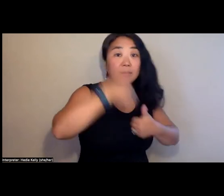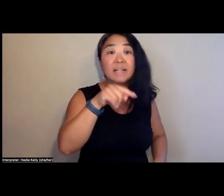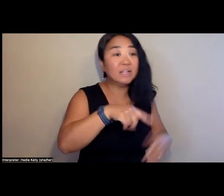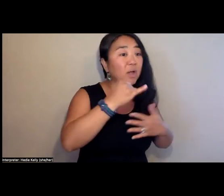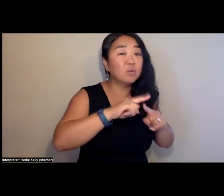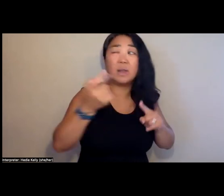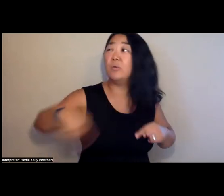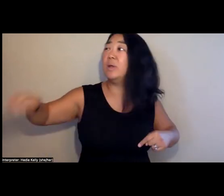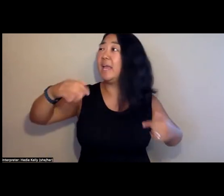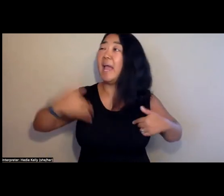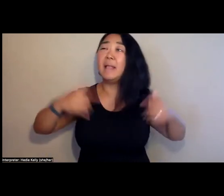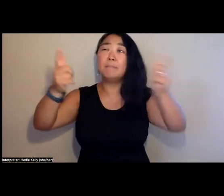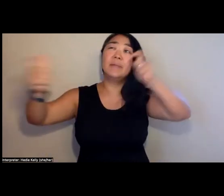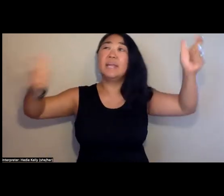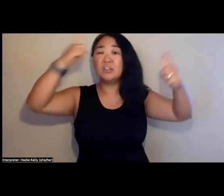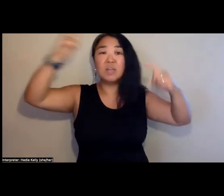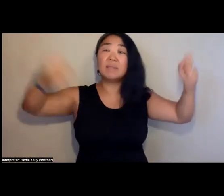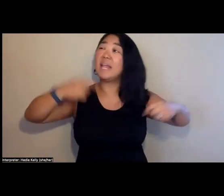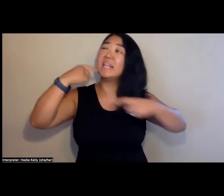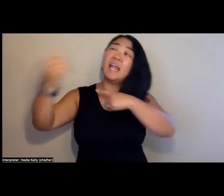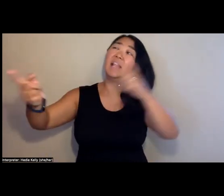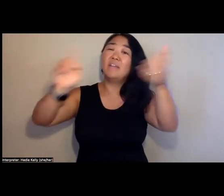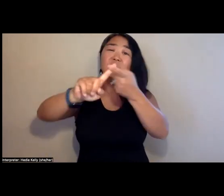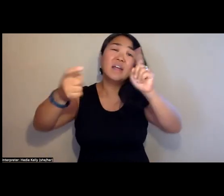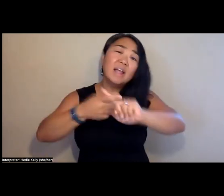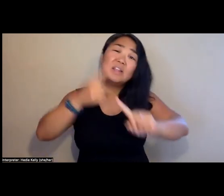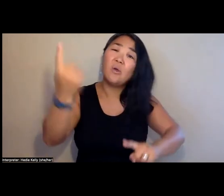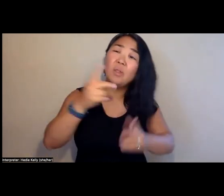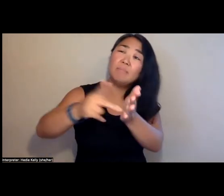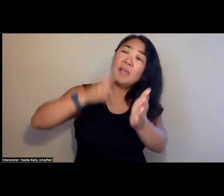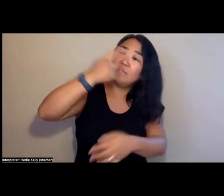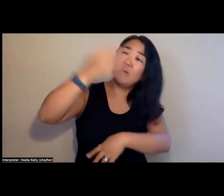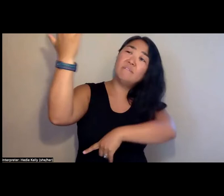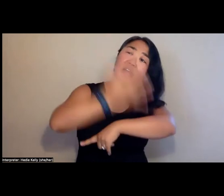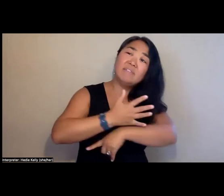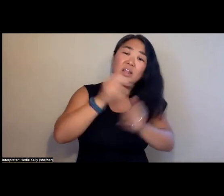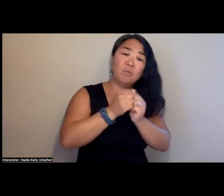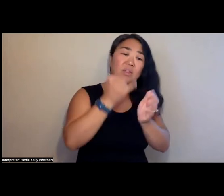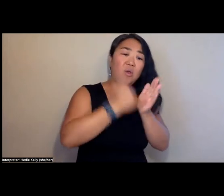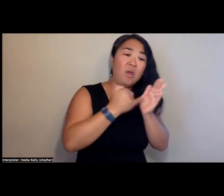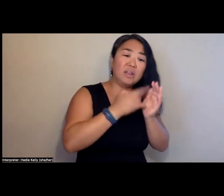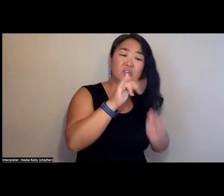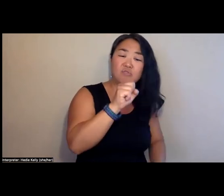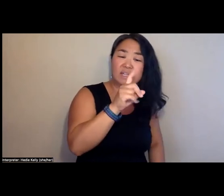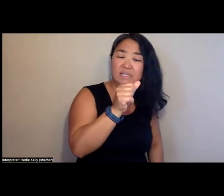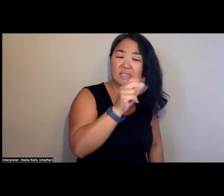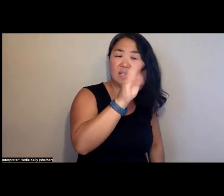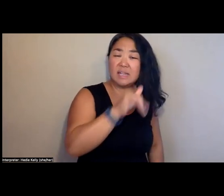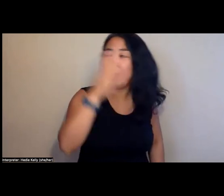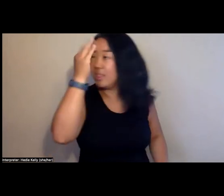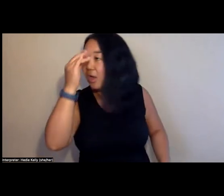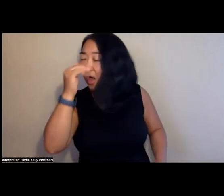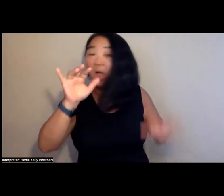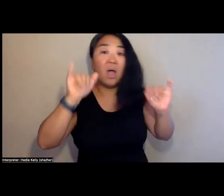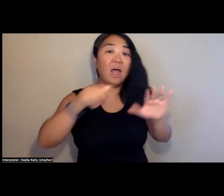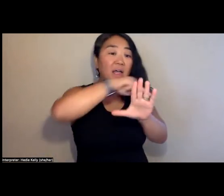to do things that are too big. We're only paid for 5 days of artist residency. Let's do something we can do in 5 days. And we thought the perimeter walk was going